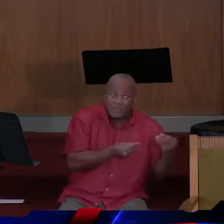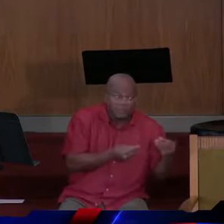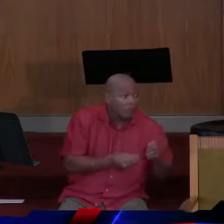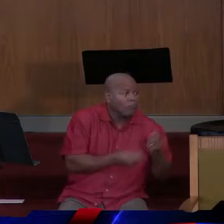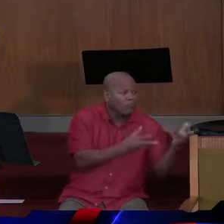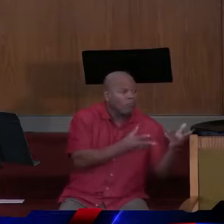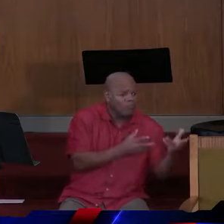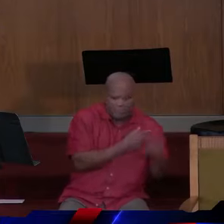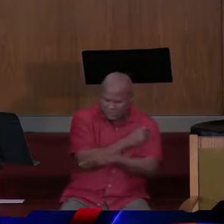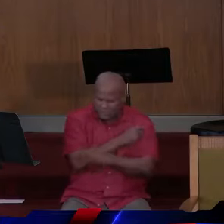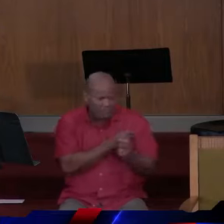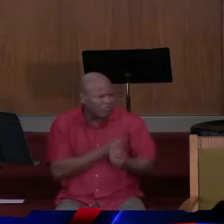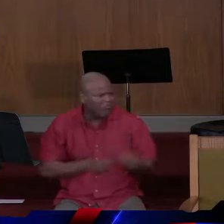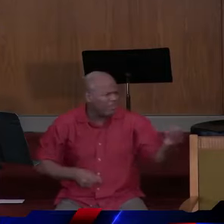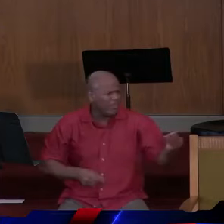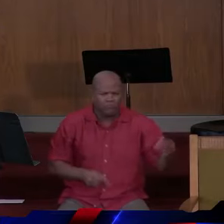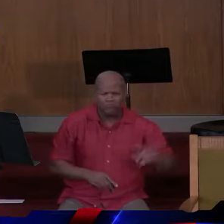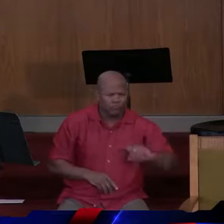But I ain't gonna steal.